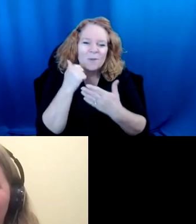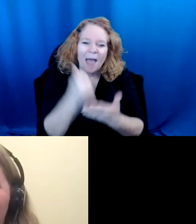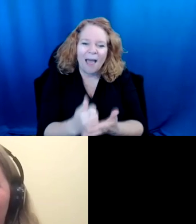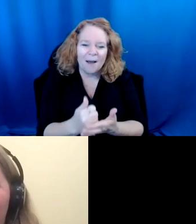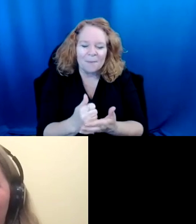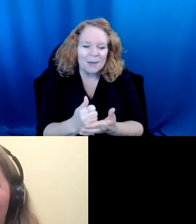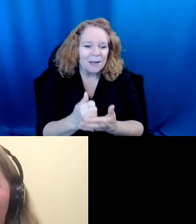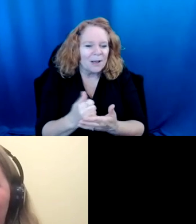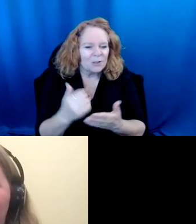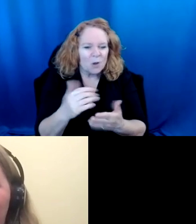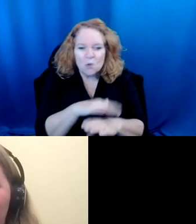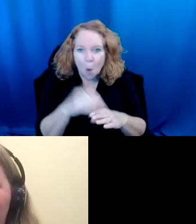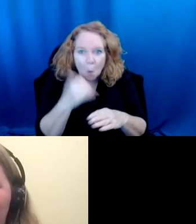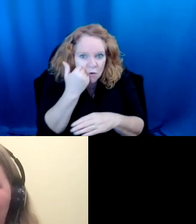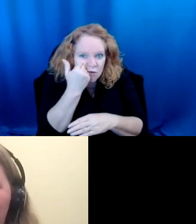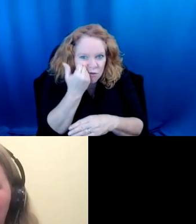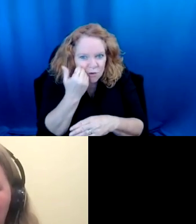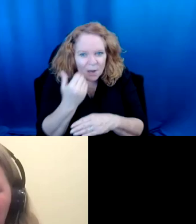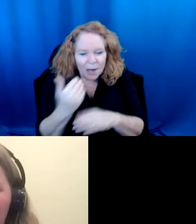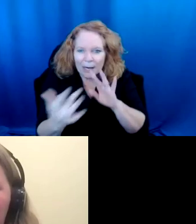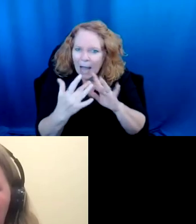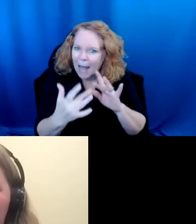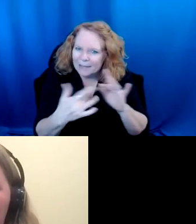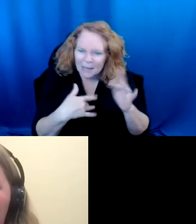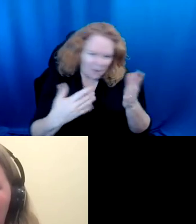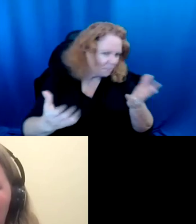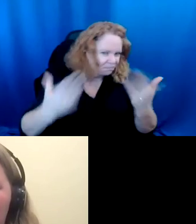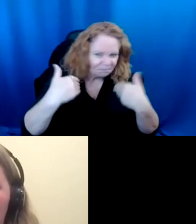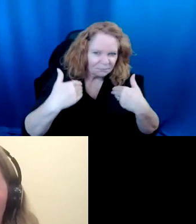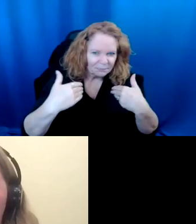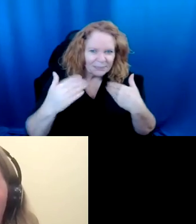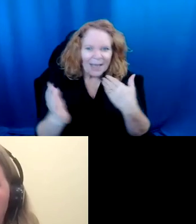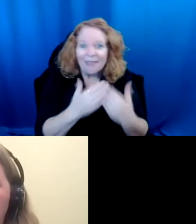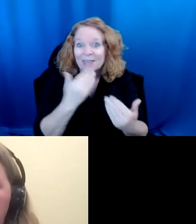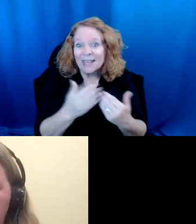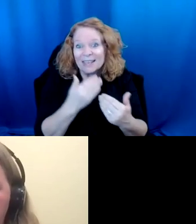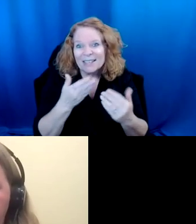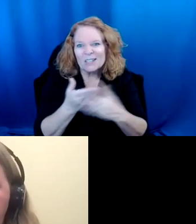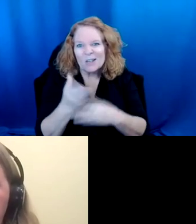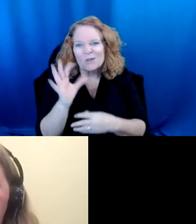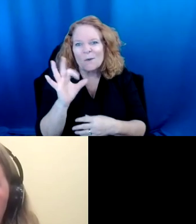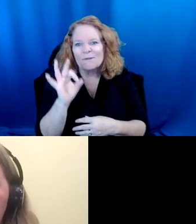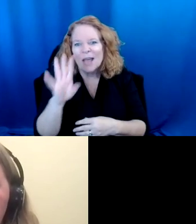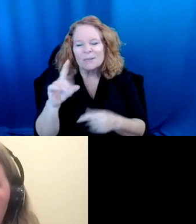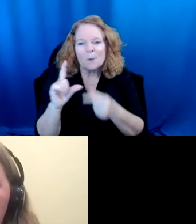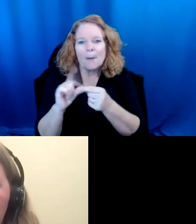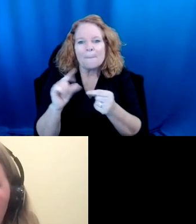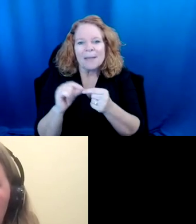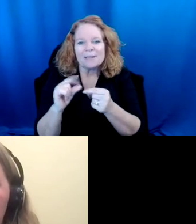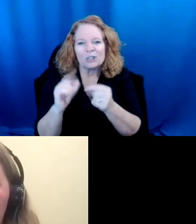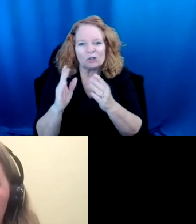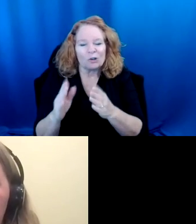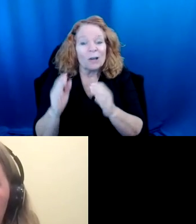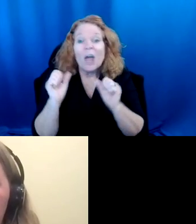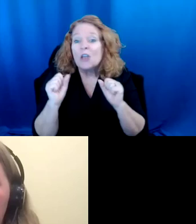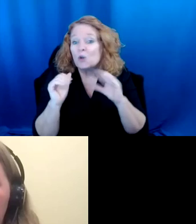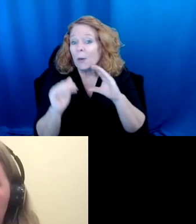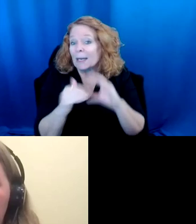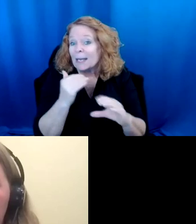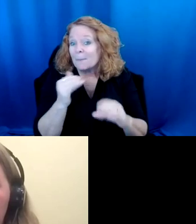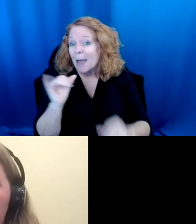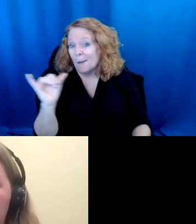please don't feel shy about approaching me. The easiest way of getting me is on Facebook Messenger. You can email me as well,